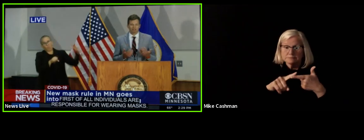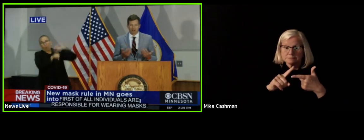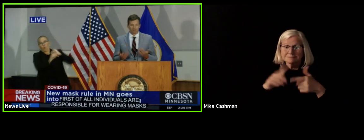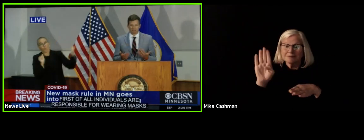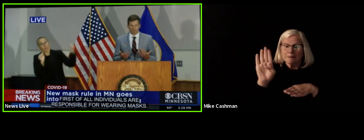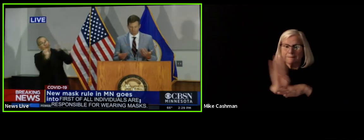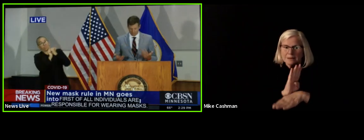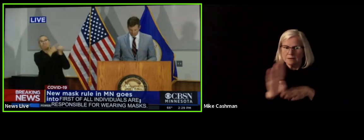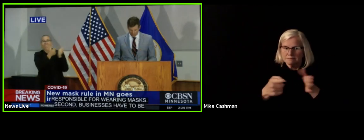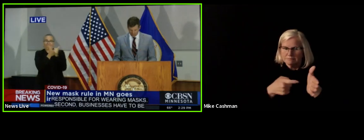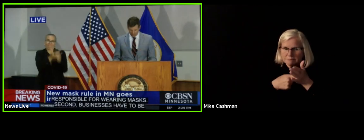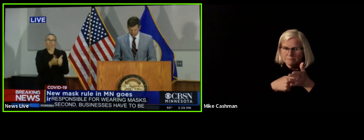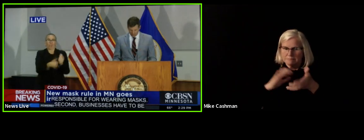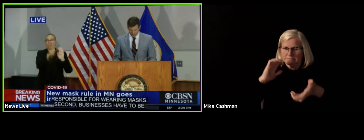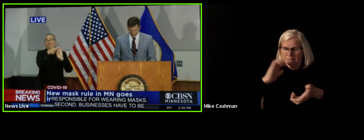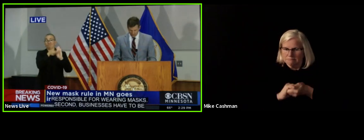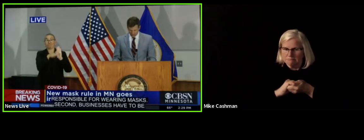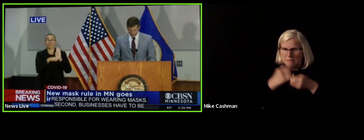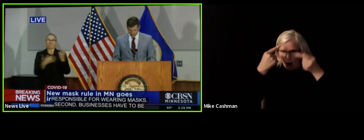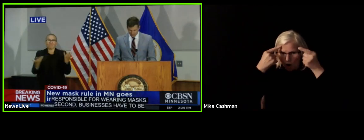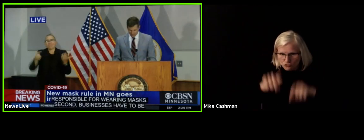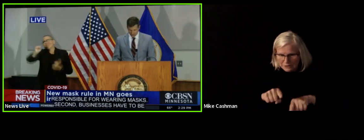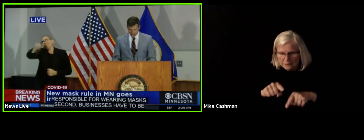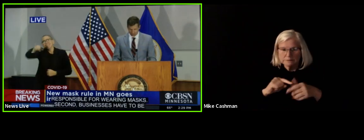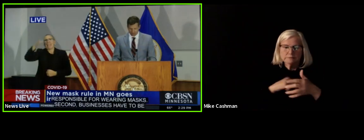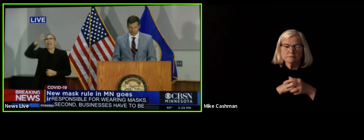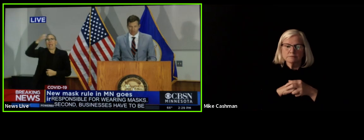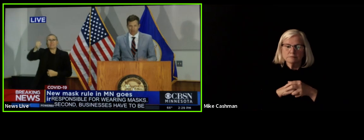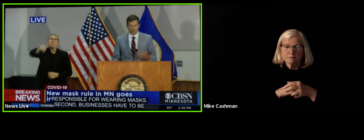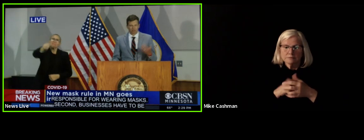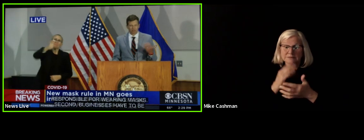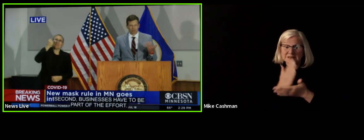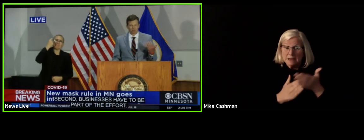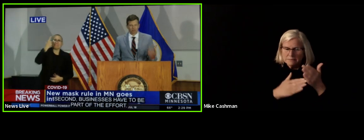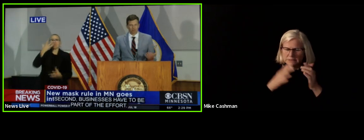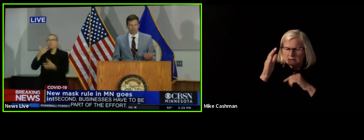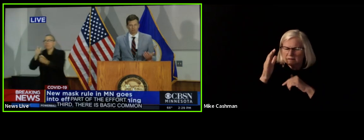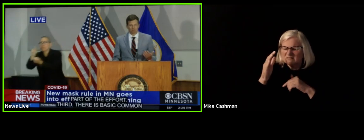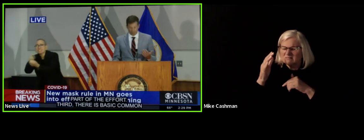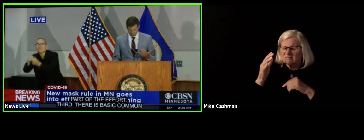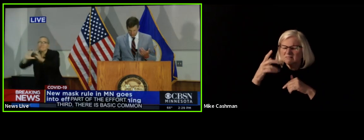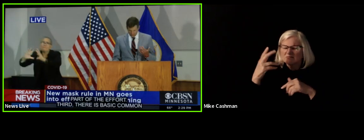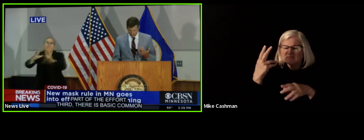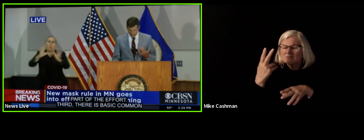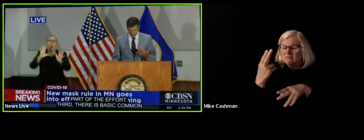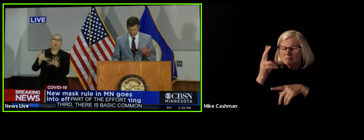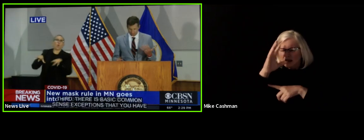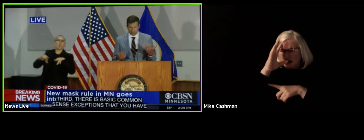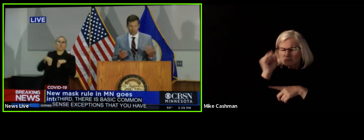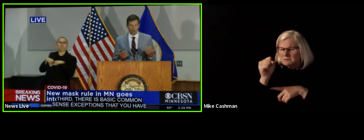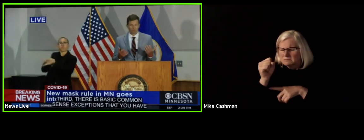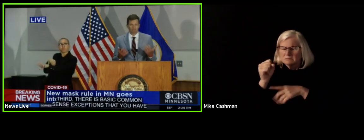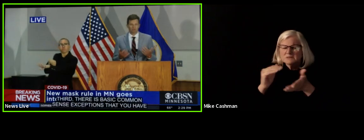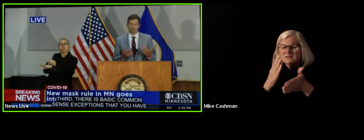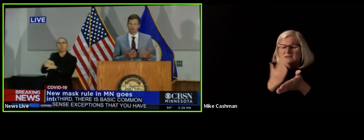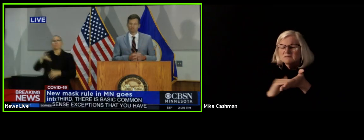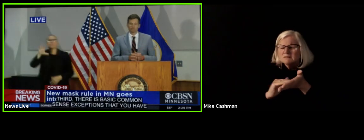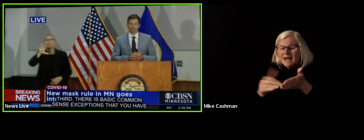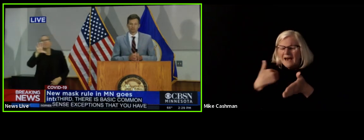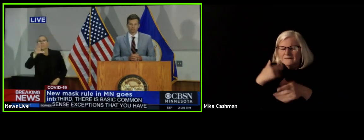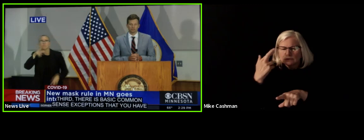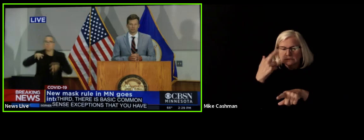kind of common sense exceptions that you have to have in order to get this right. And then when it comes to enforcement, enforcement is really not the end goal. It's there to